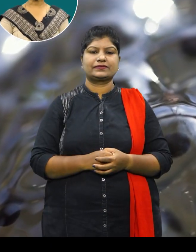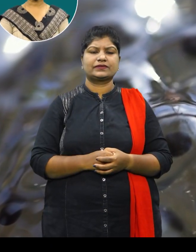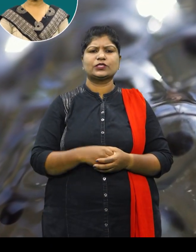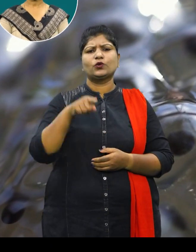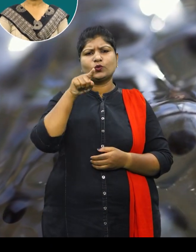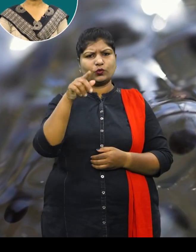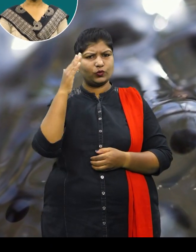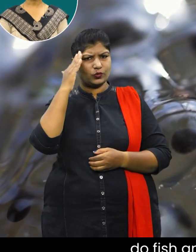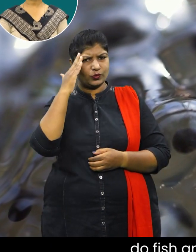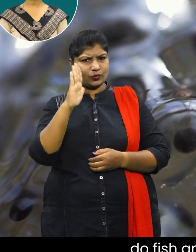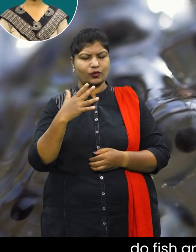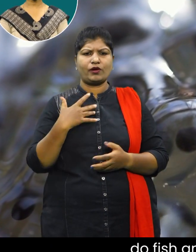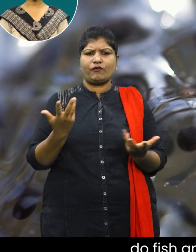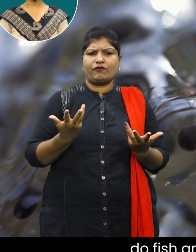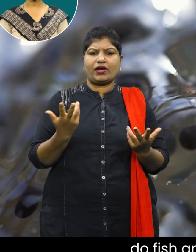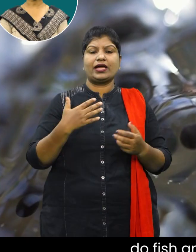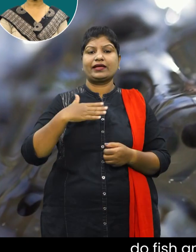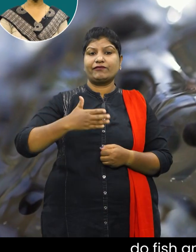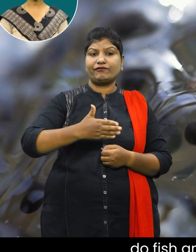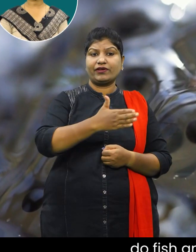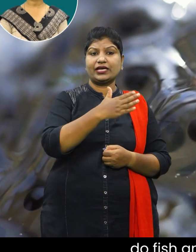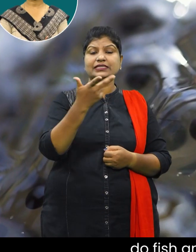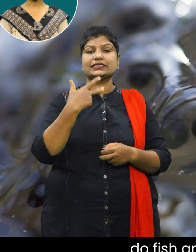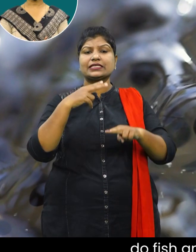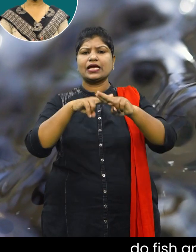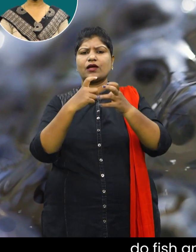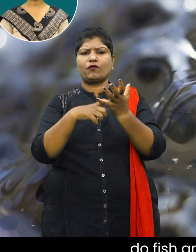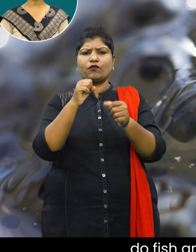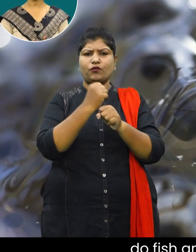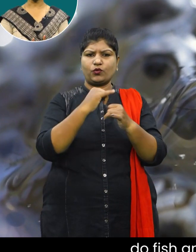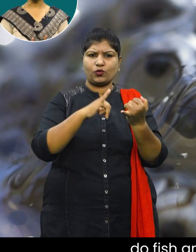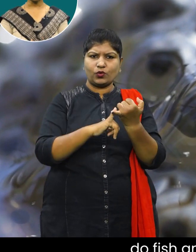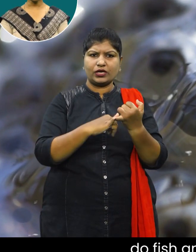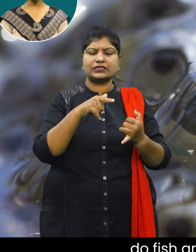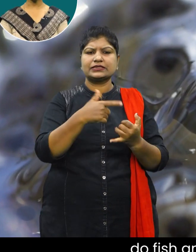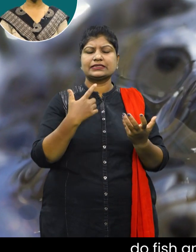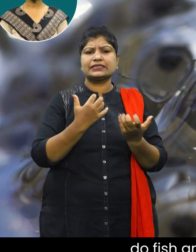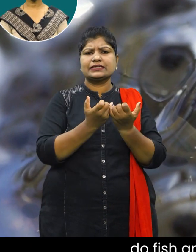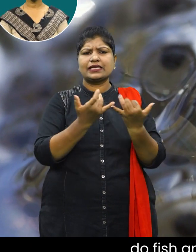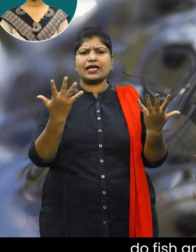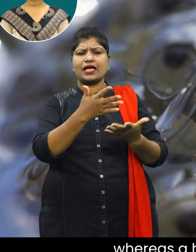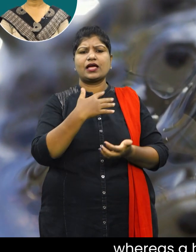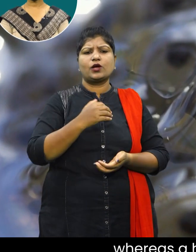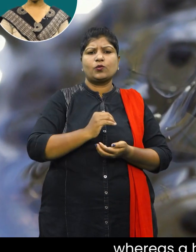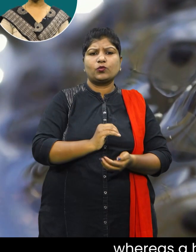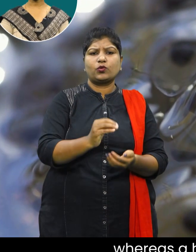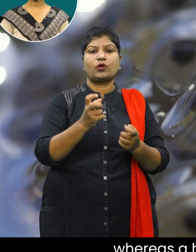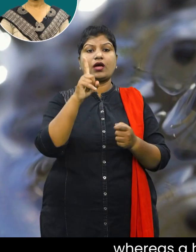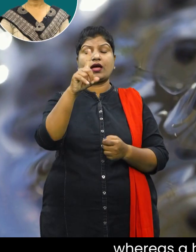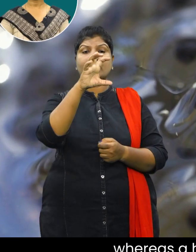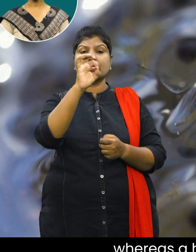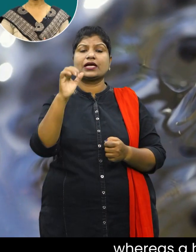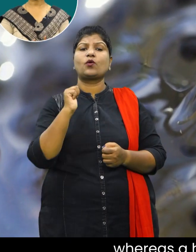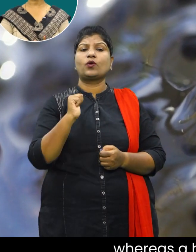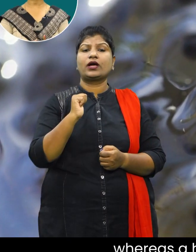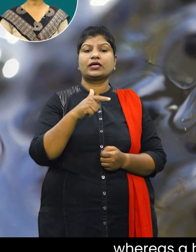Do you know why do fish and frogs lay eggs in hundreds, whereas